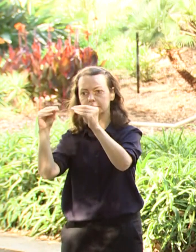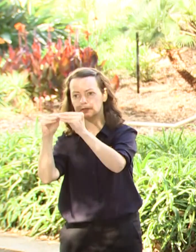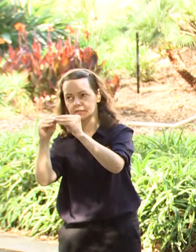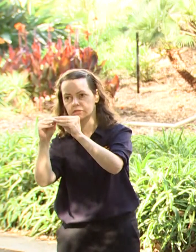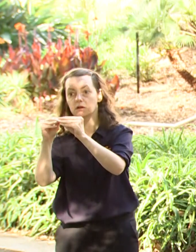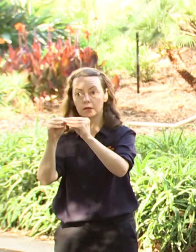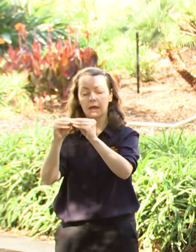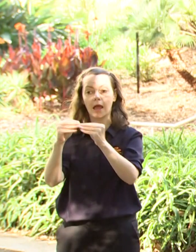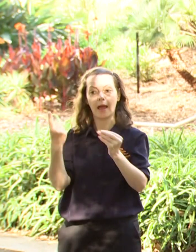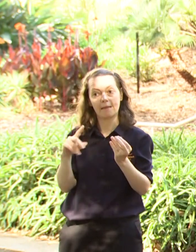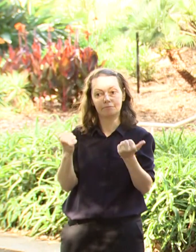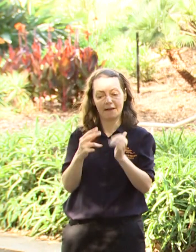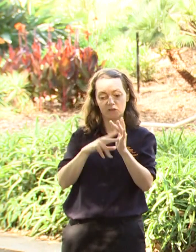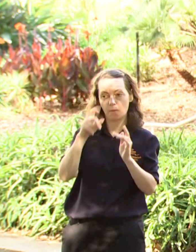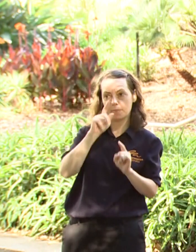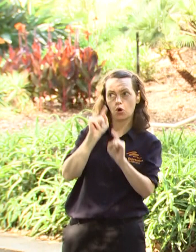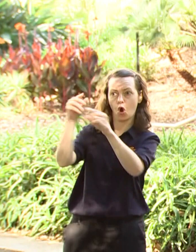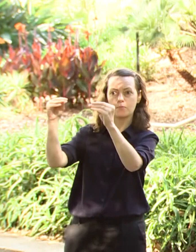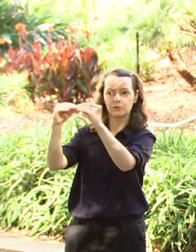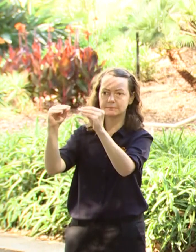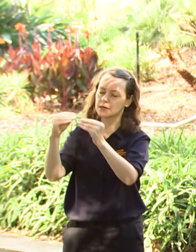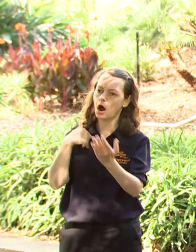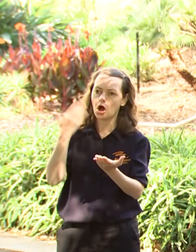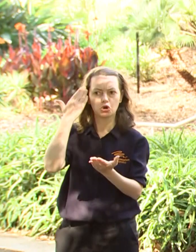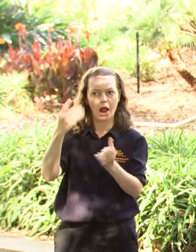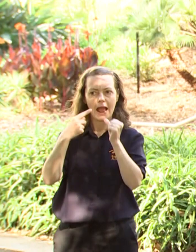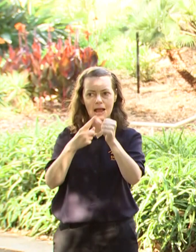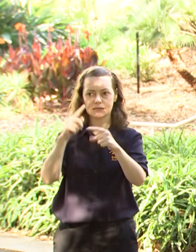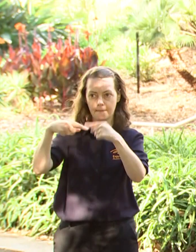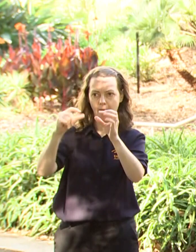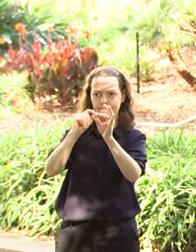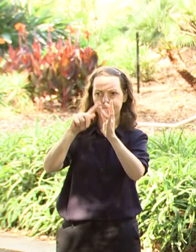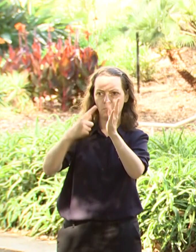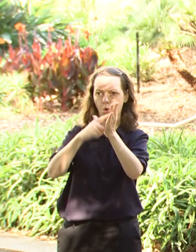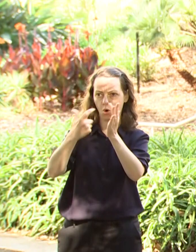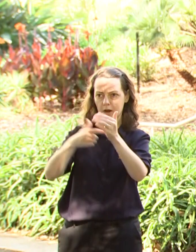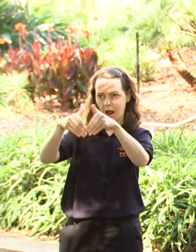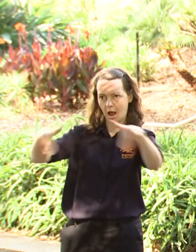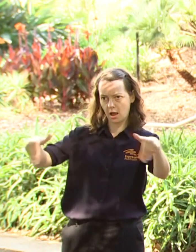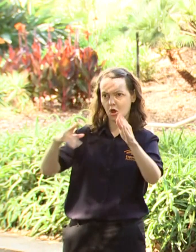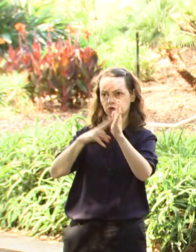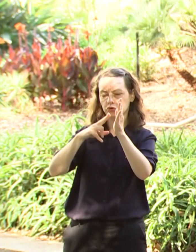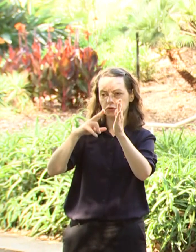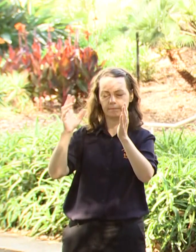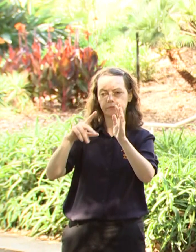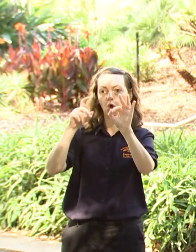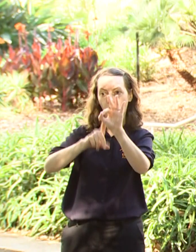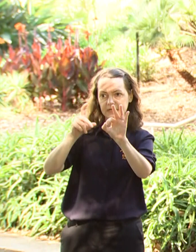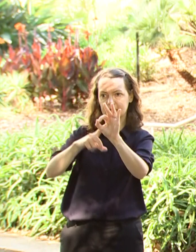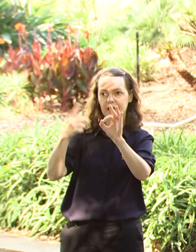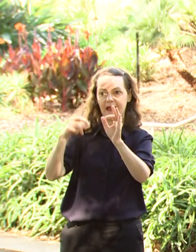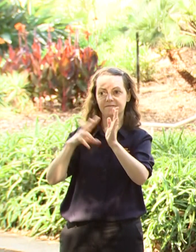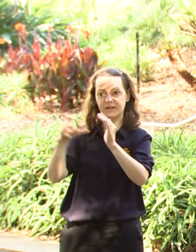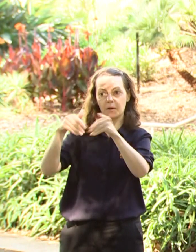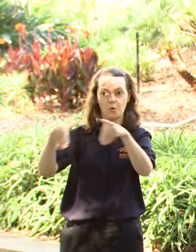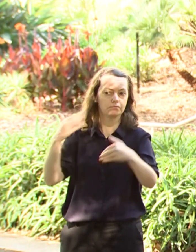and there are a number of Victorians who've done that. I can't give you a definitive answer now, but hopefully in the next couple of hours we'll have a very clear view and we'll be able to communicate